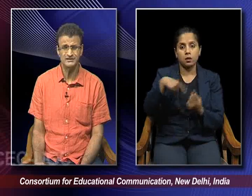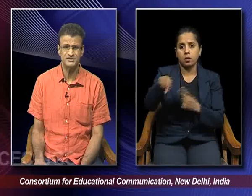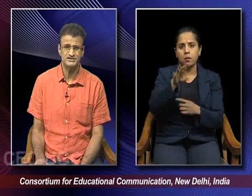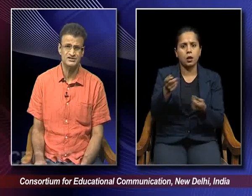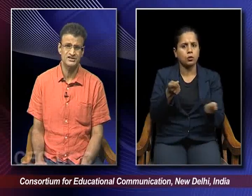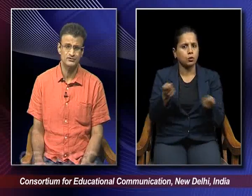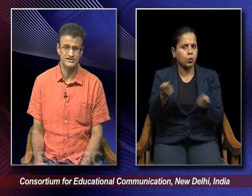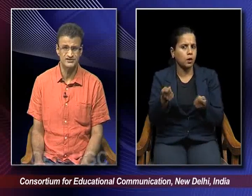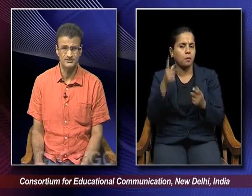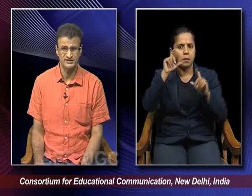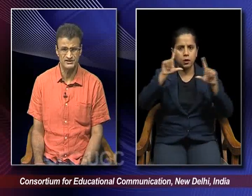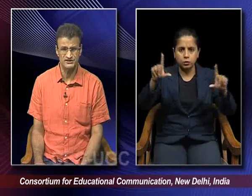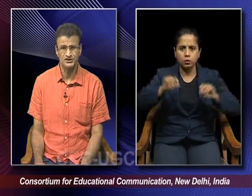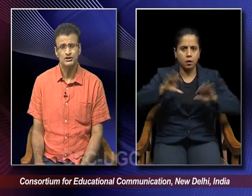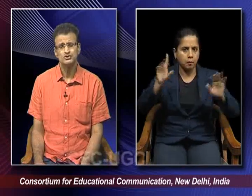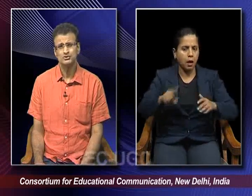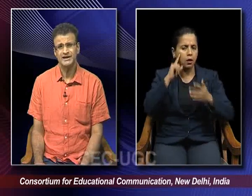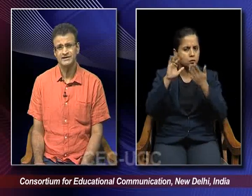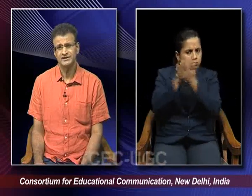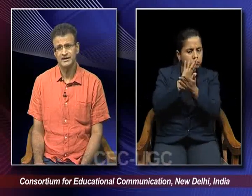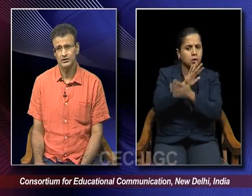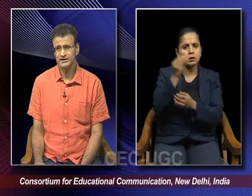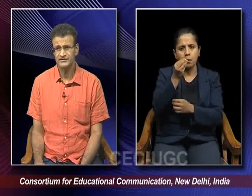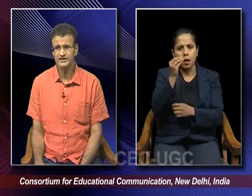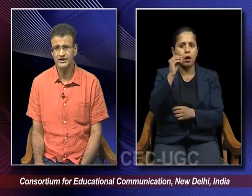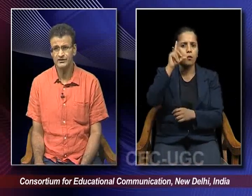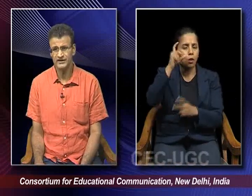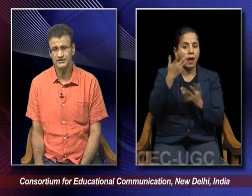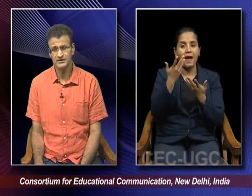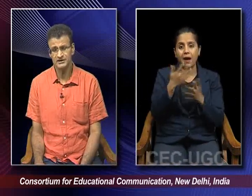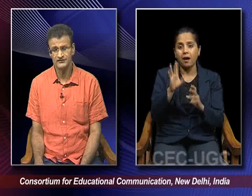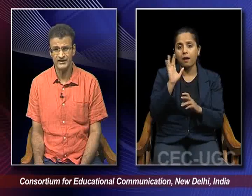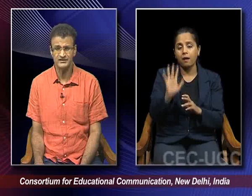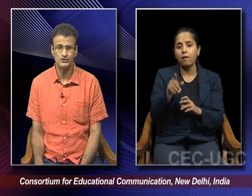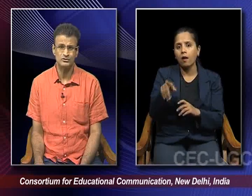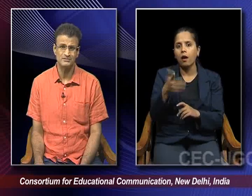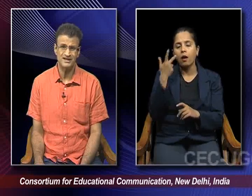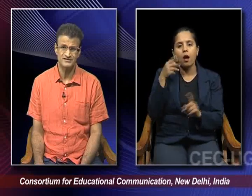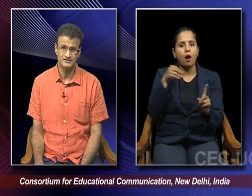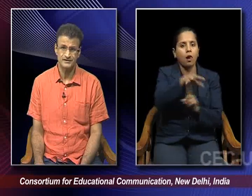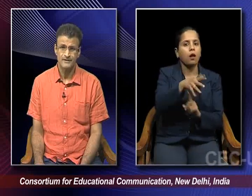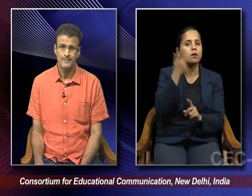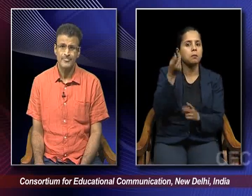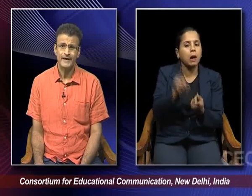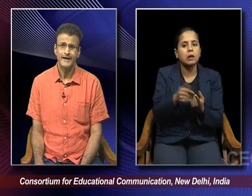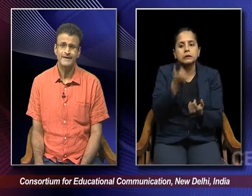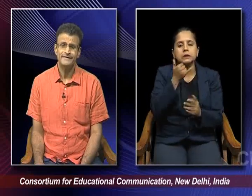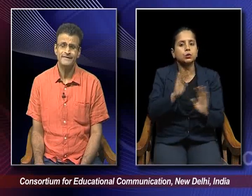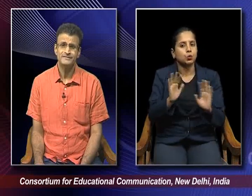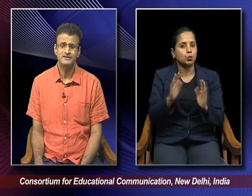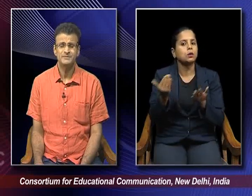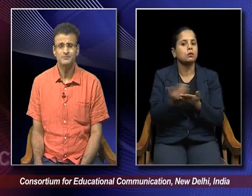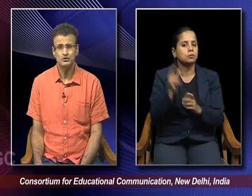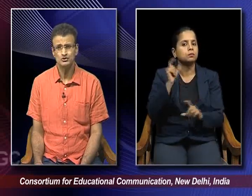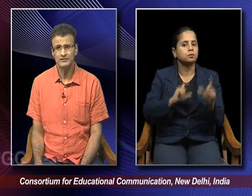regulate the pictures, they have to censor the pictures so that they cannot have any kind of detrimental effect on the masses. And